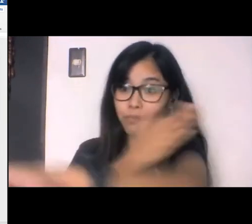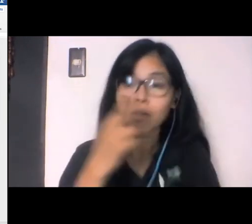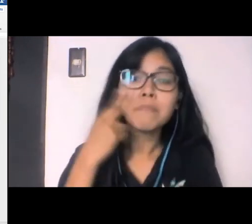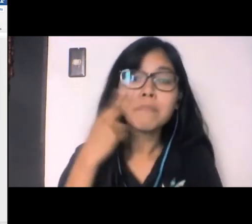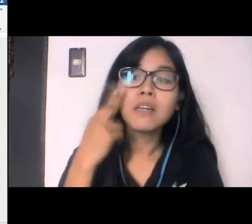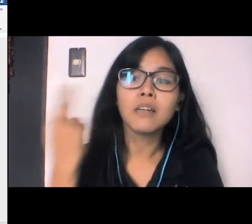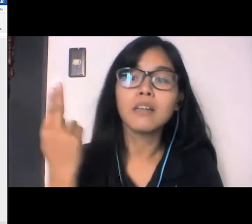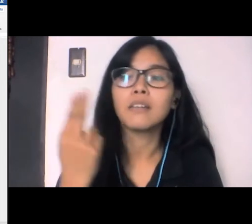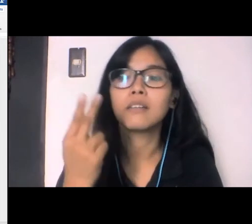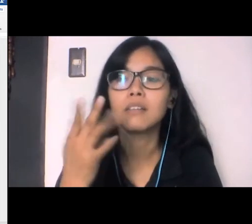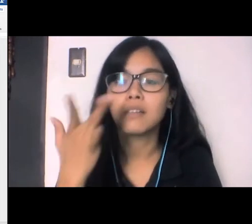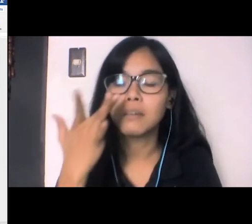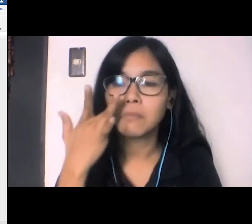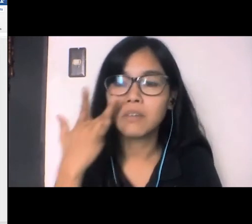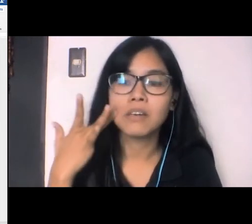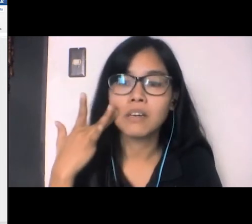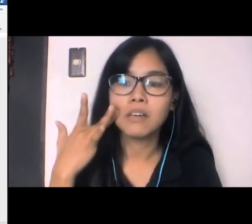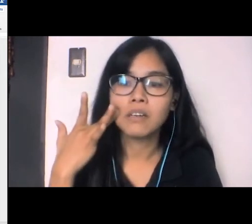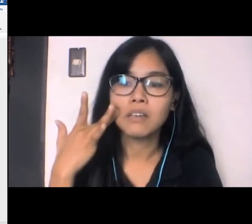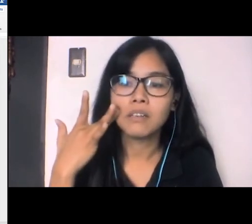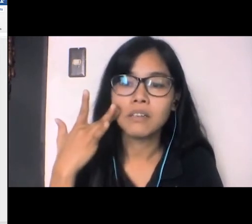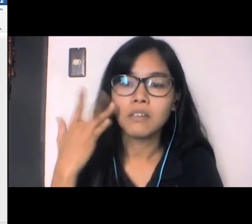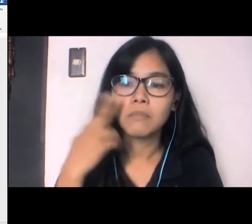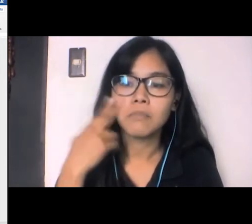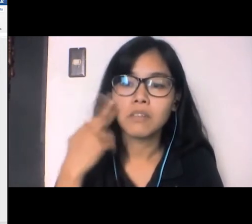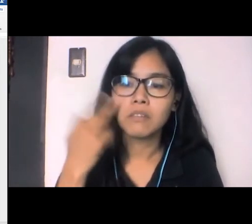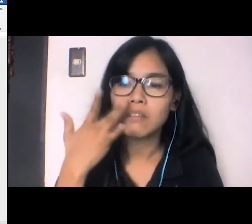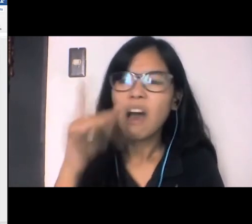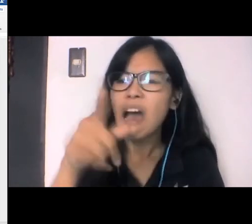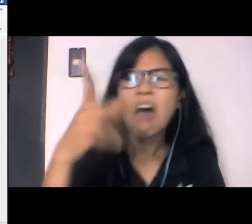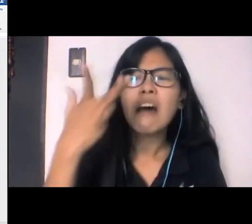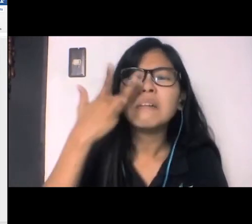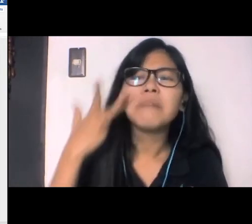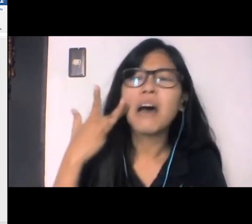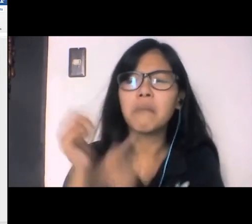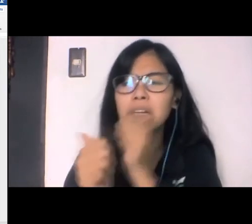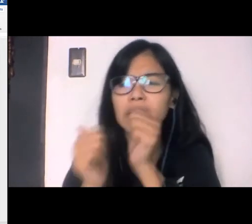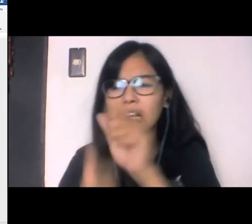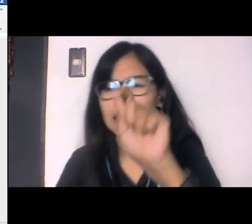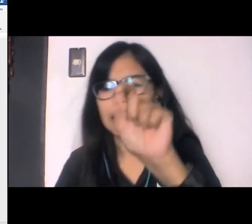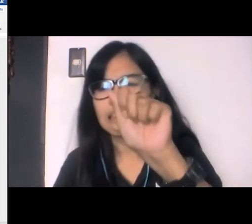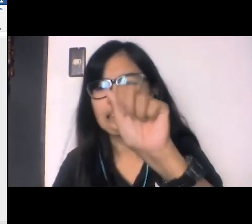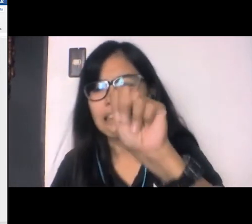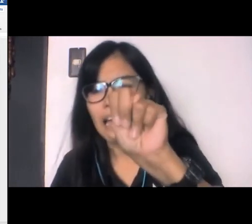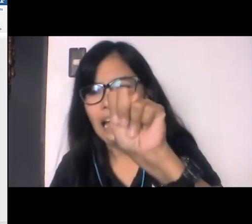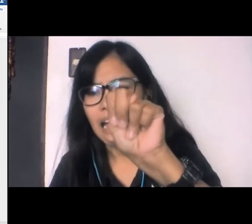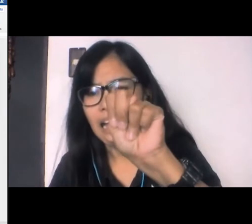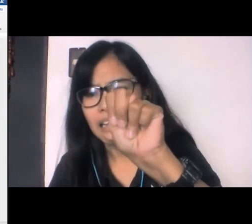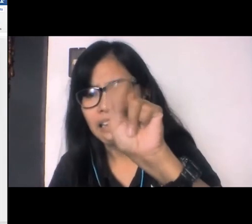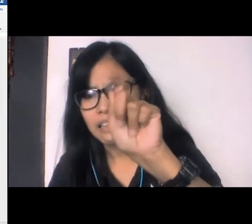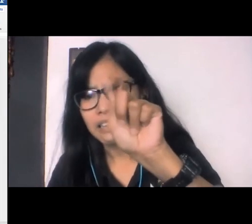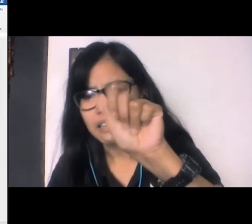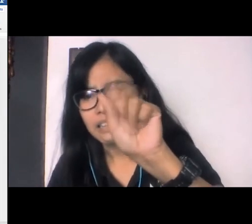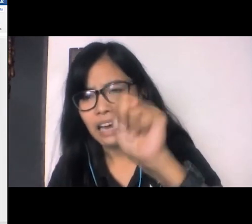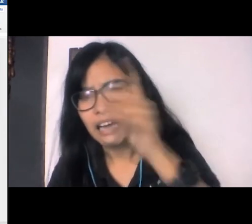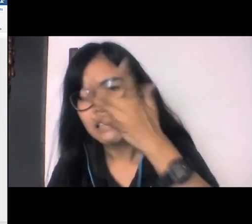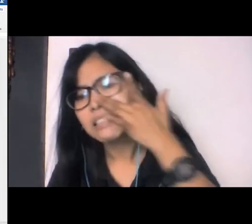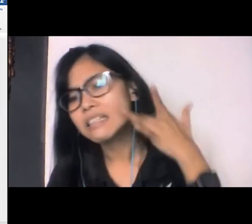FSL choices. They're influenced by ASL. Like, well, black